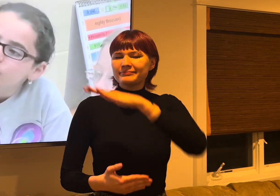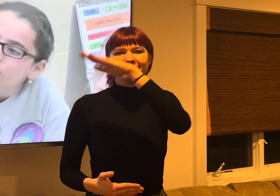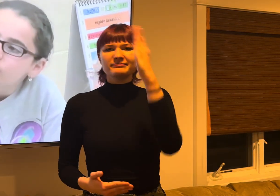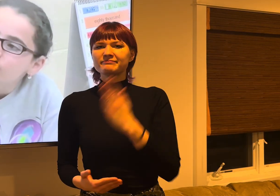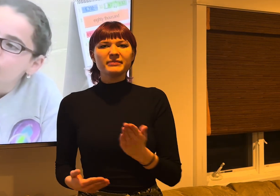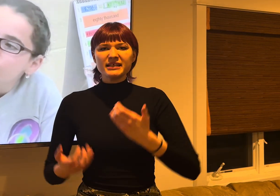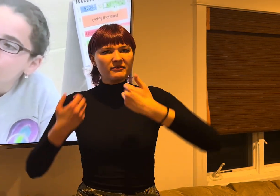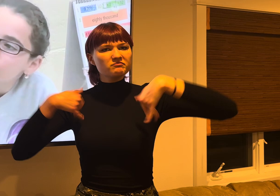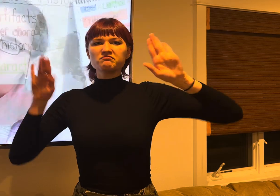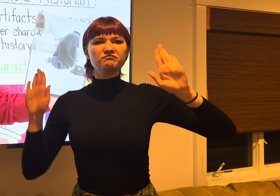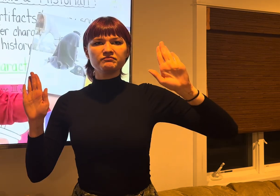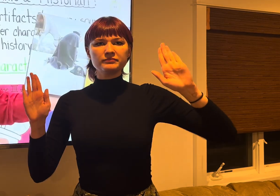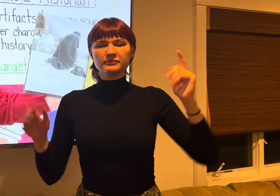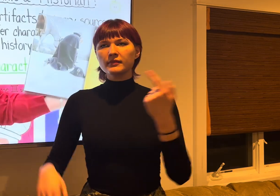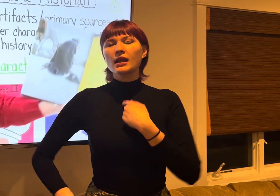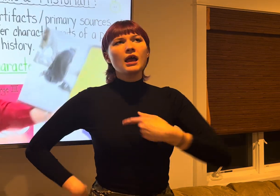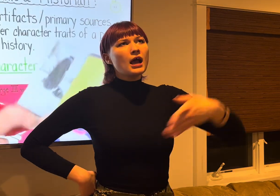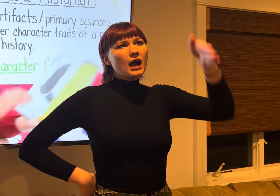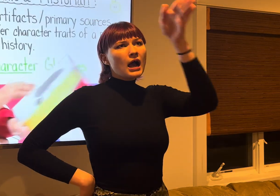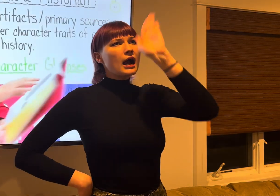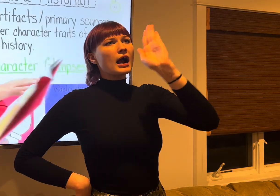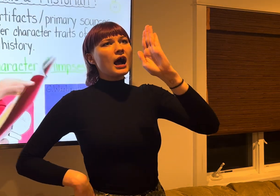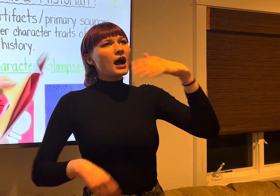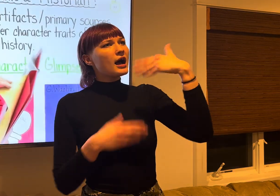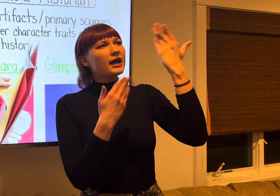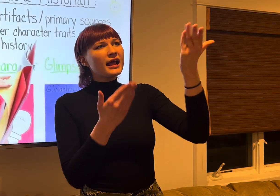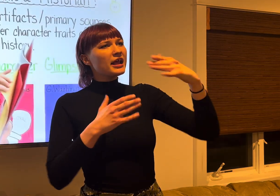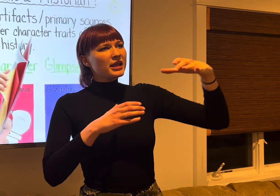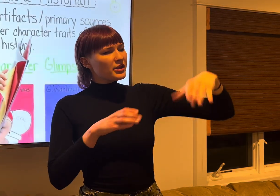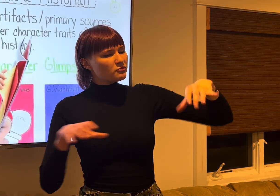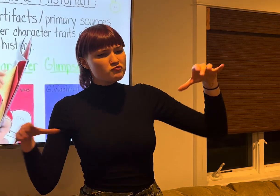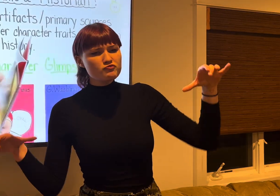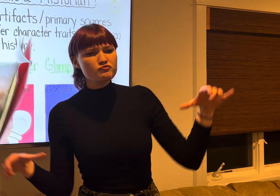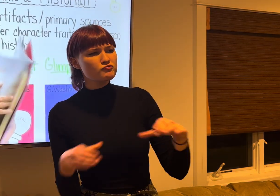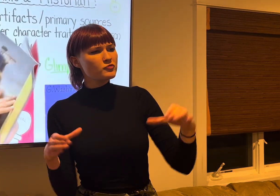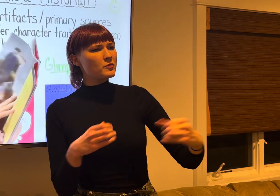God was an active agent in all that we were attempting.